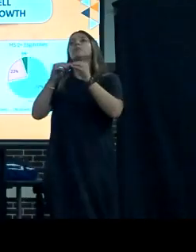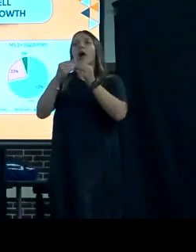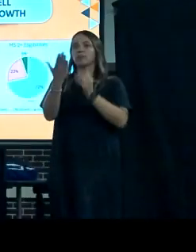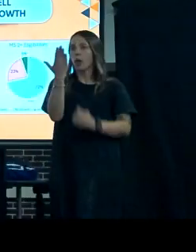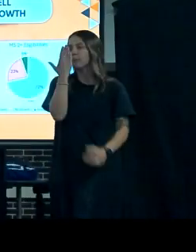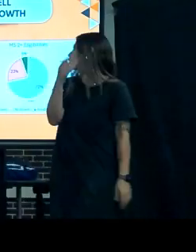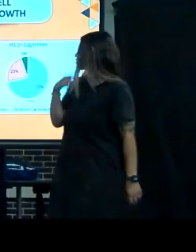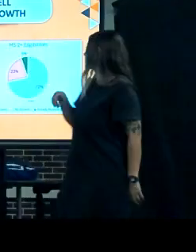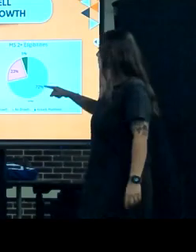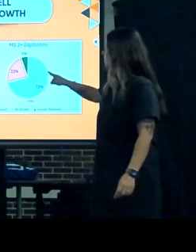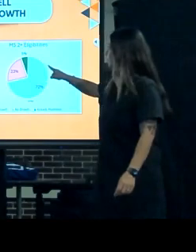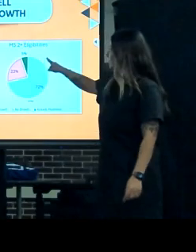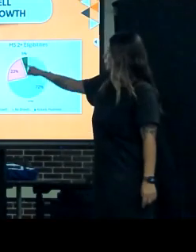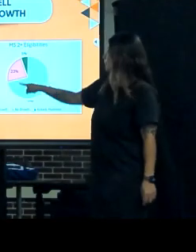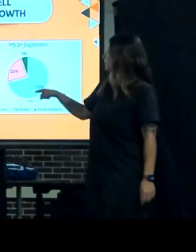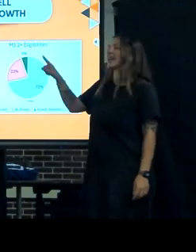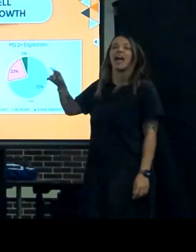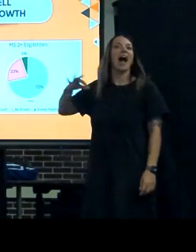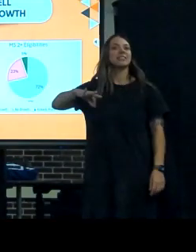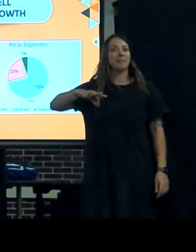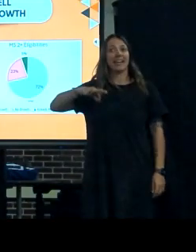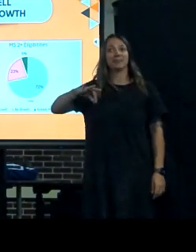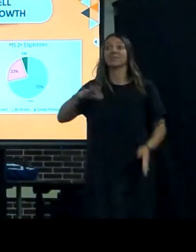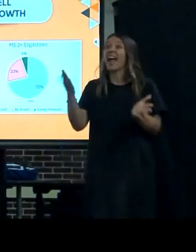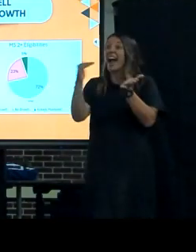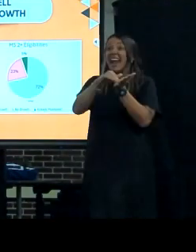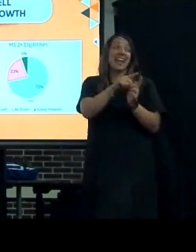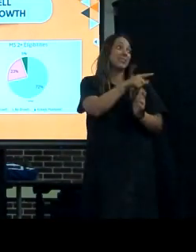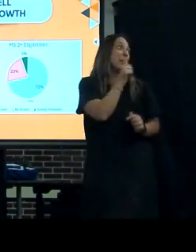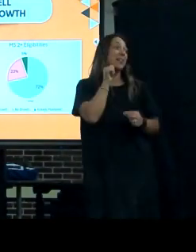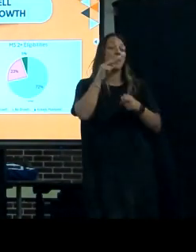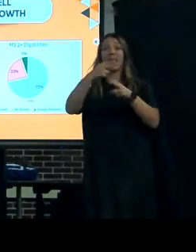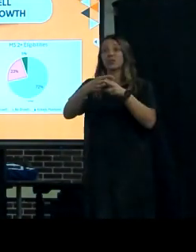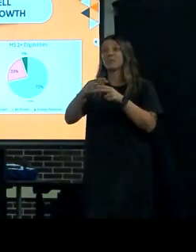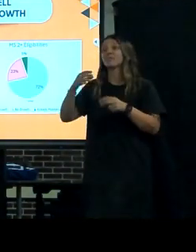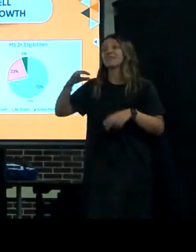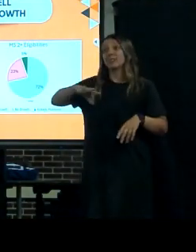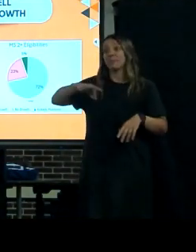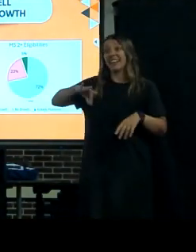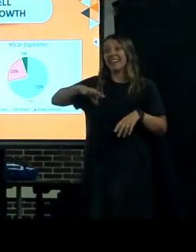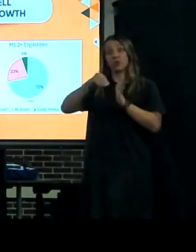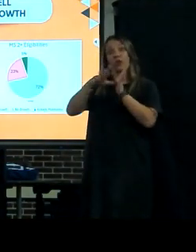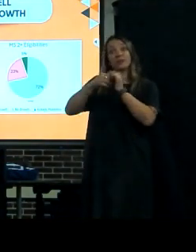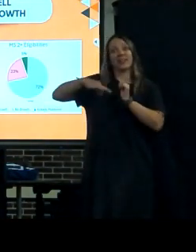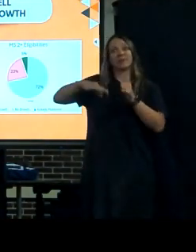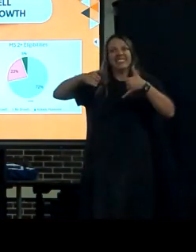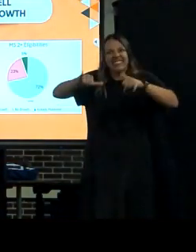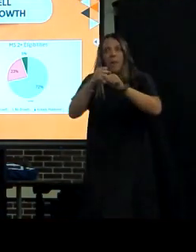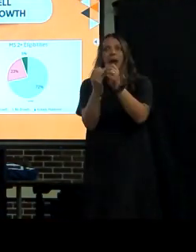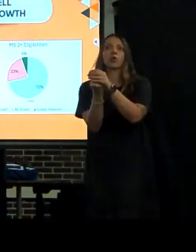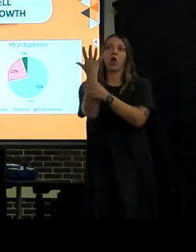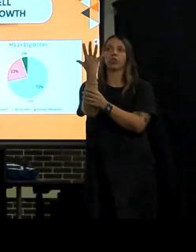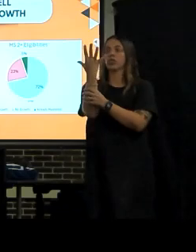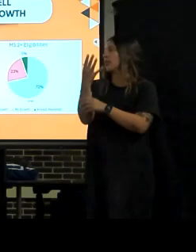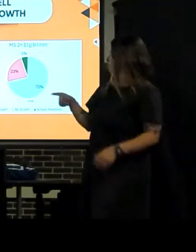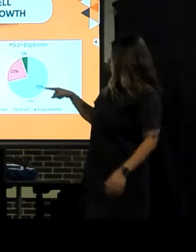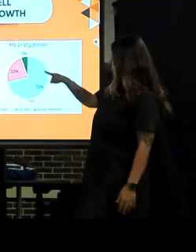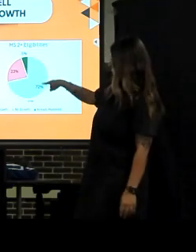that our students have. And then this is a little bit more of a closer look at that. So